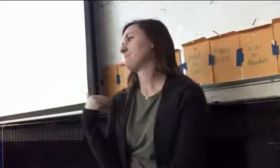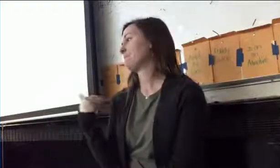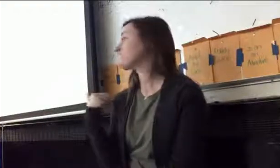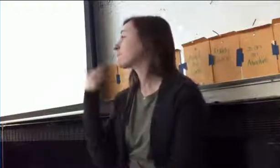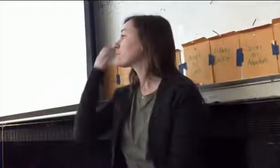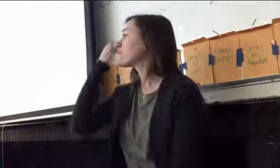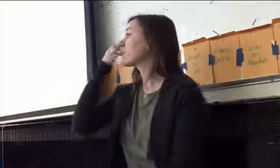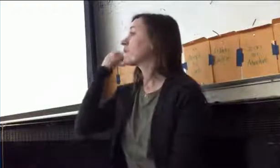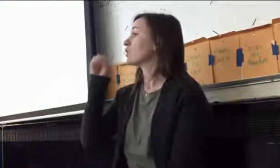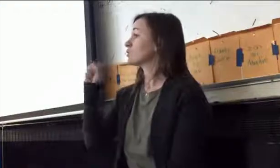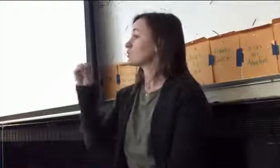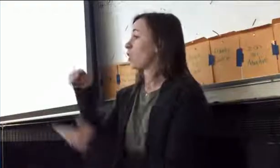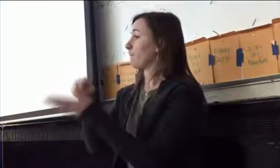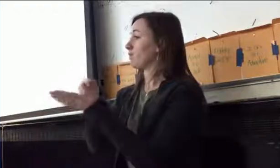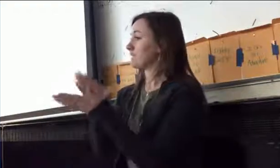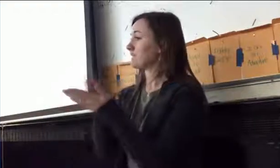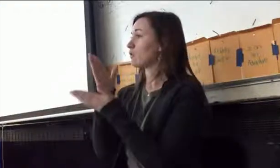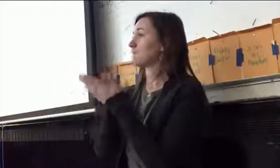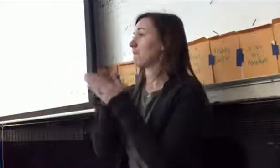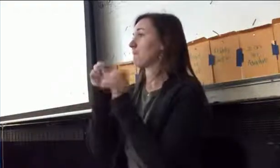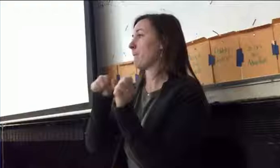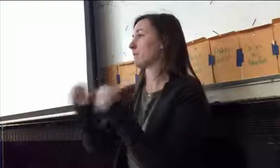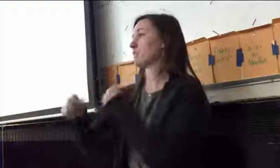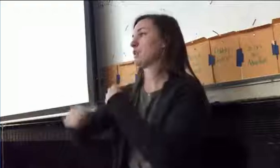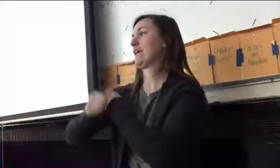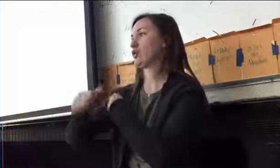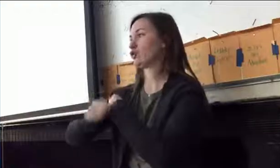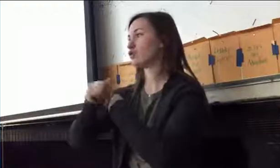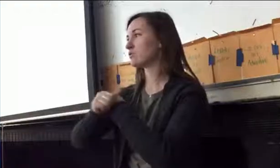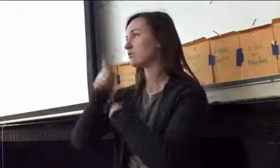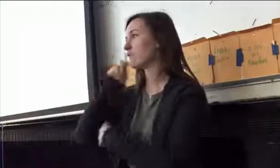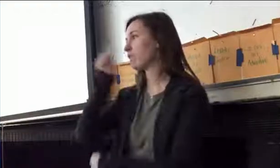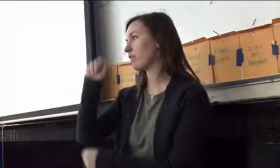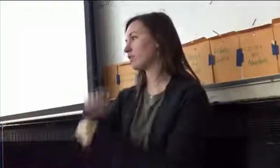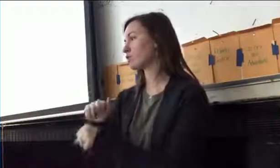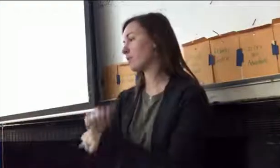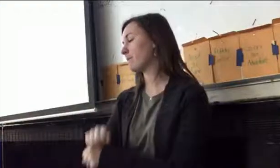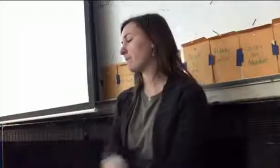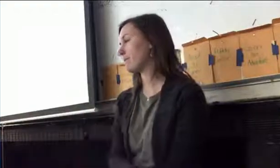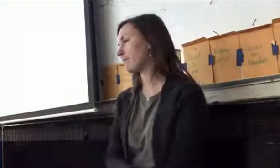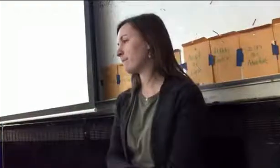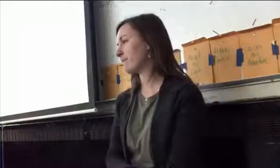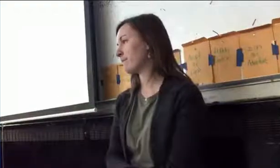So writing down, what are some possible dangers to the workers?